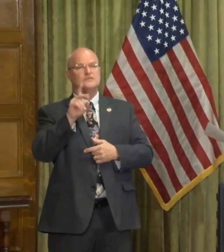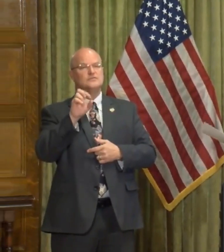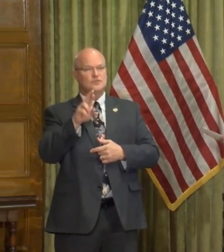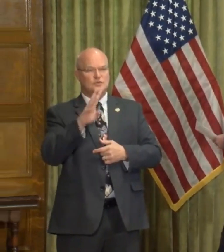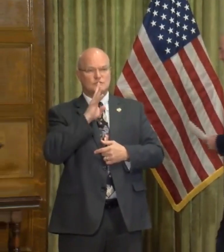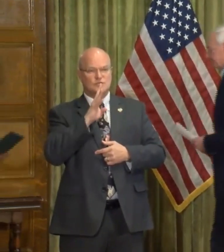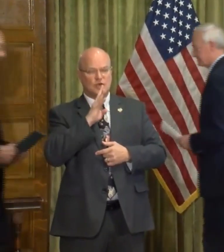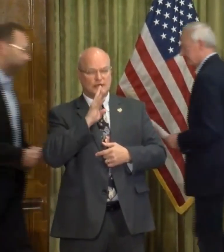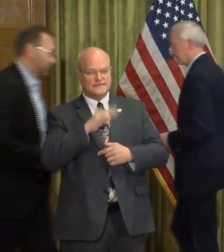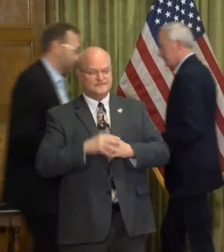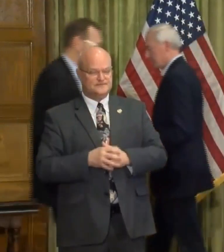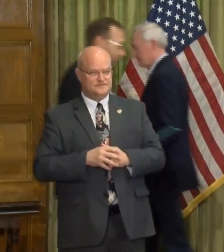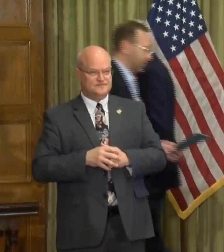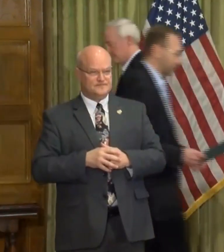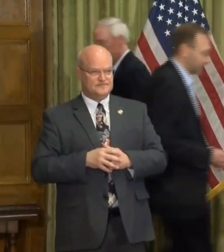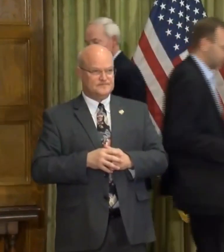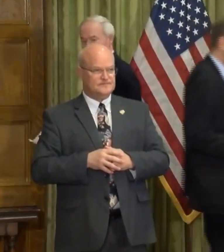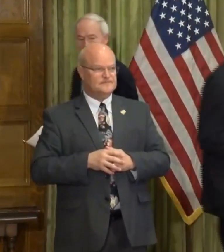Tudor. Dr. Smith.